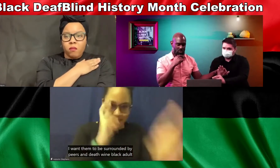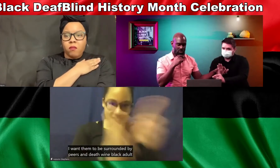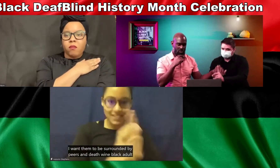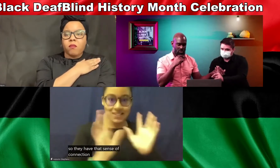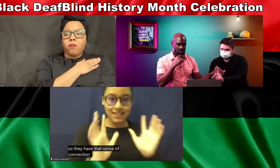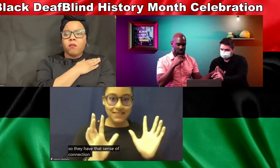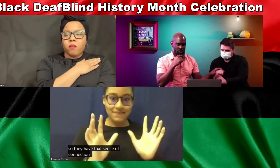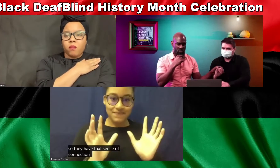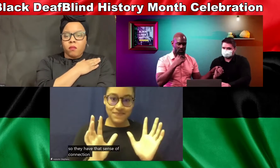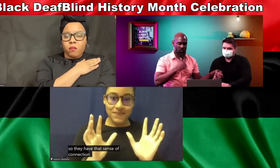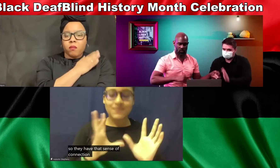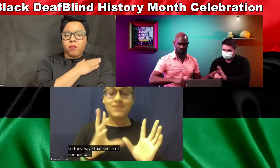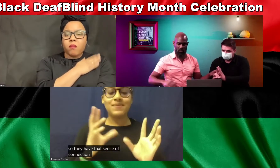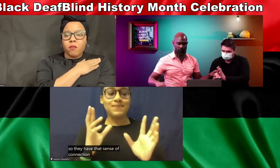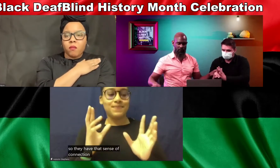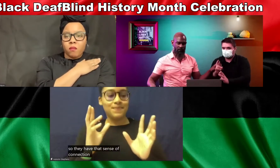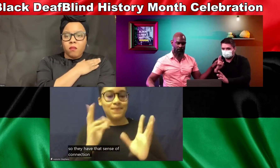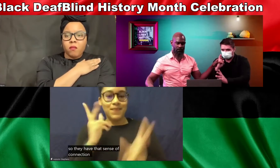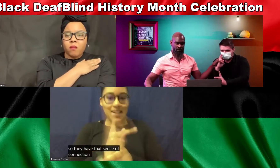So